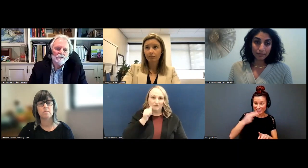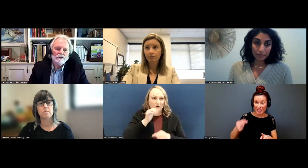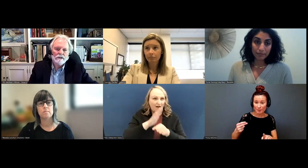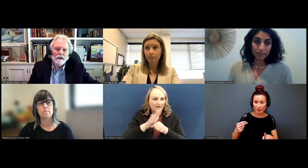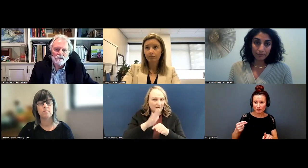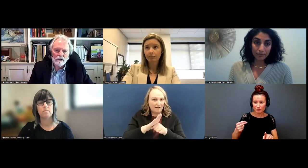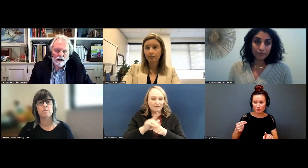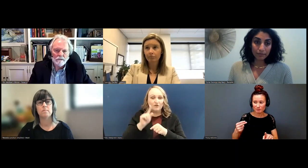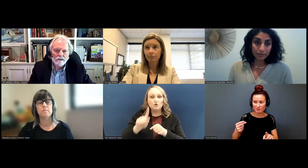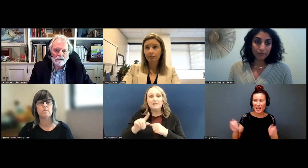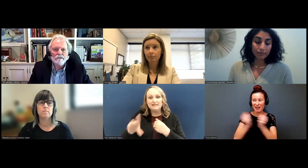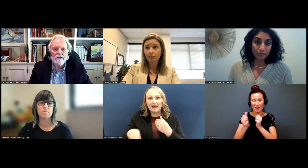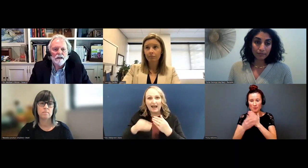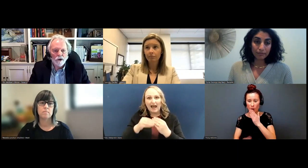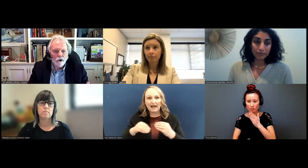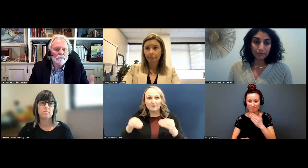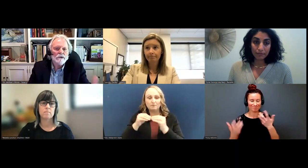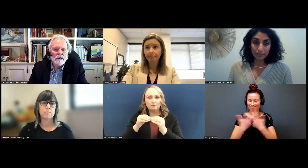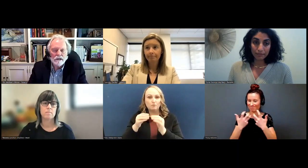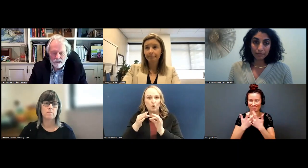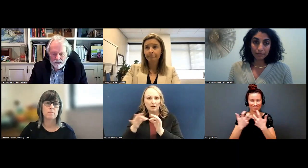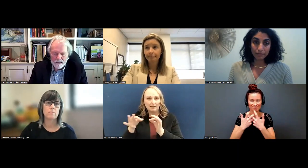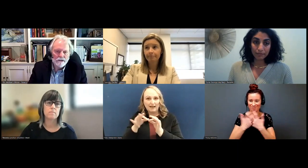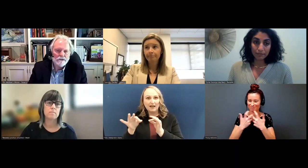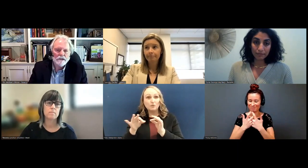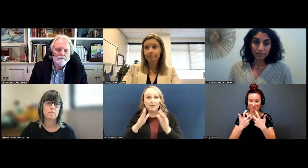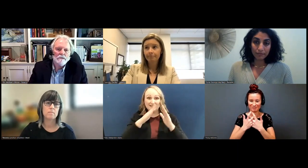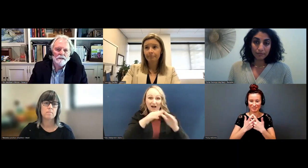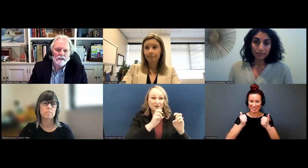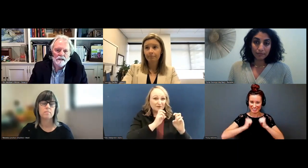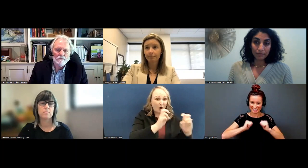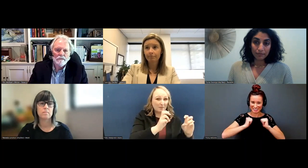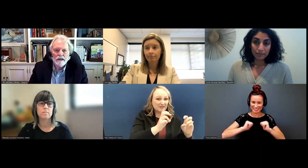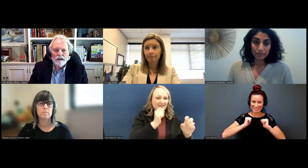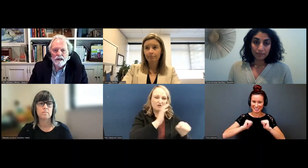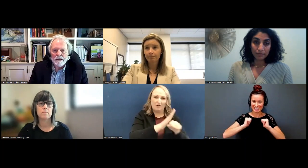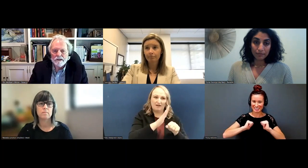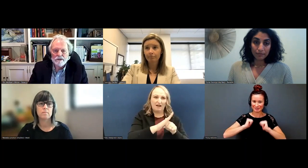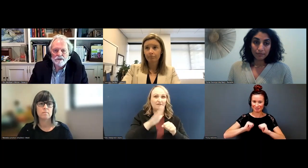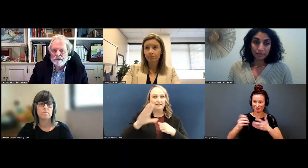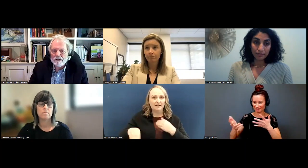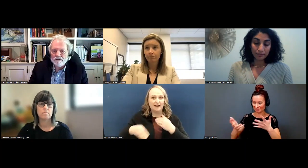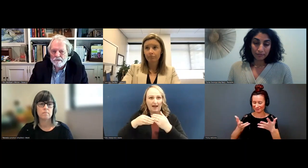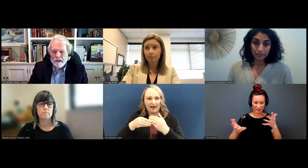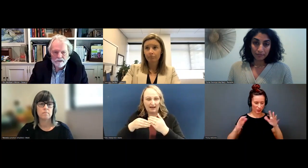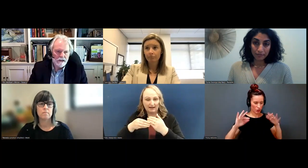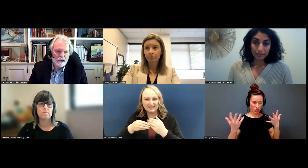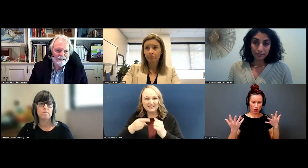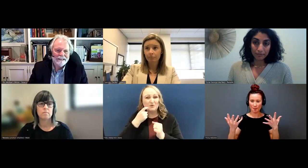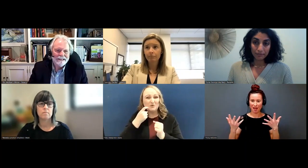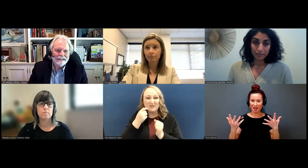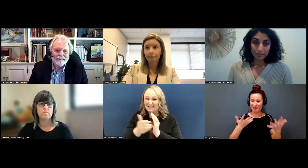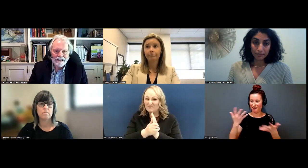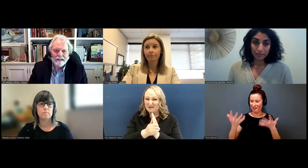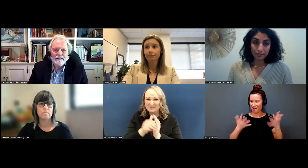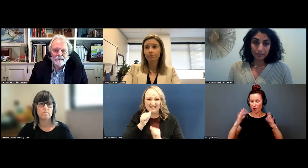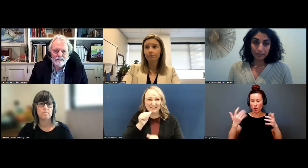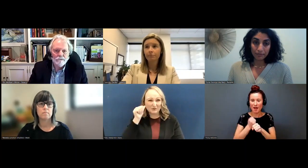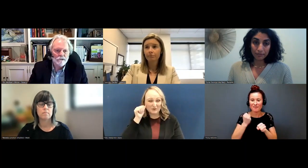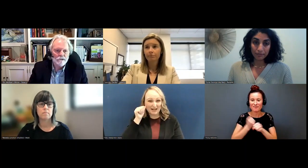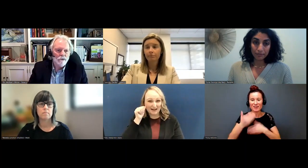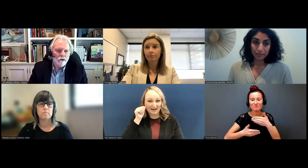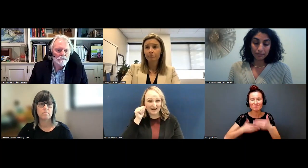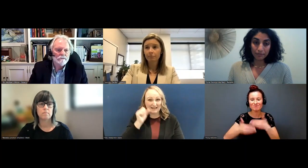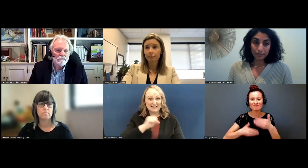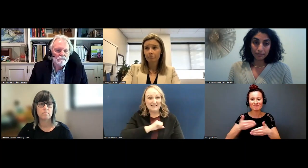the language that the House of Commons did, going beyond. And here's the amendment that came, and this is just out from yesterday. The Senate